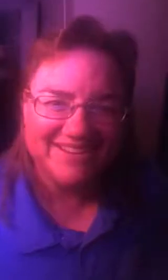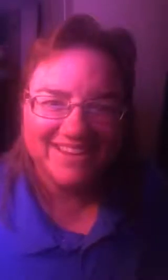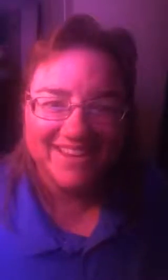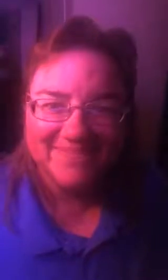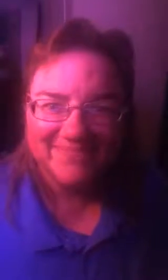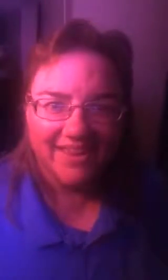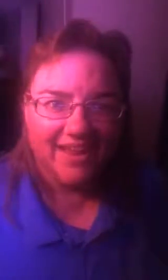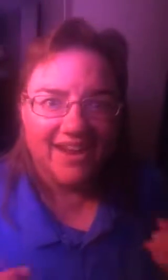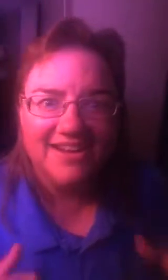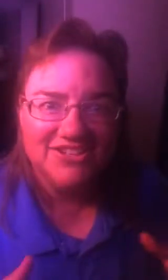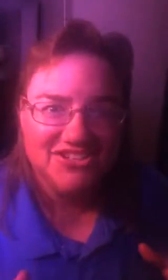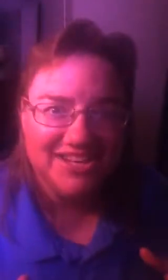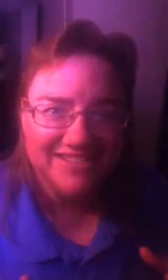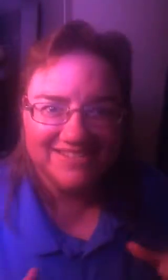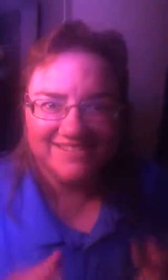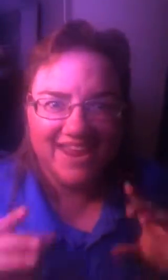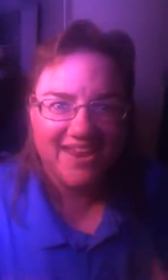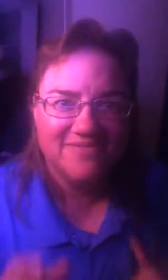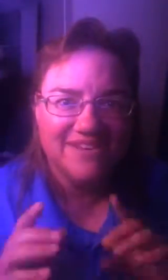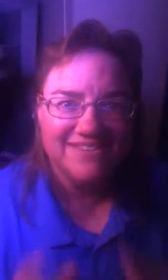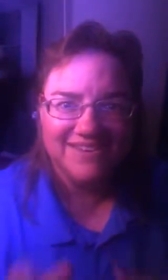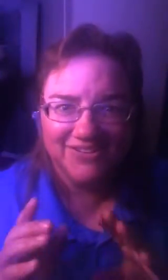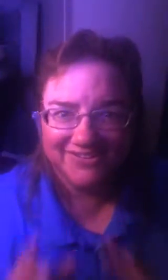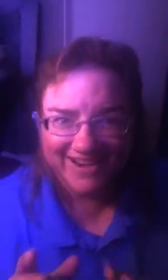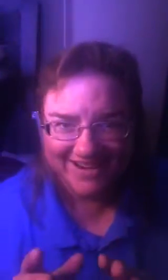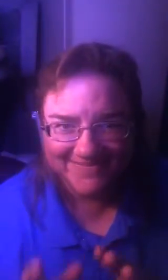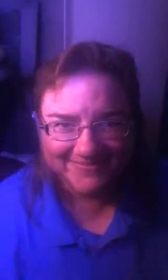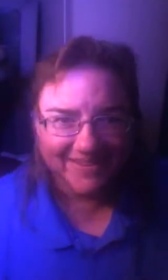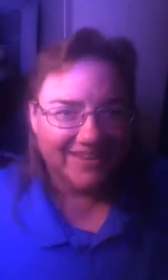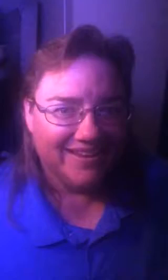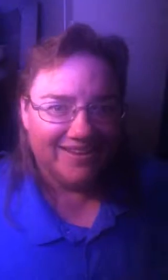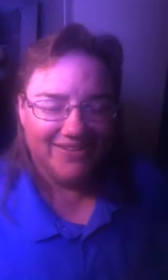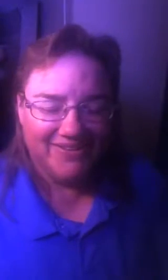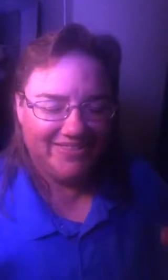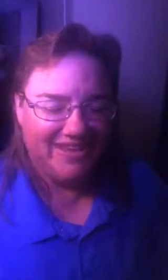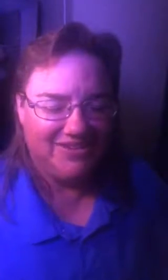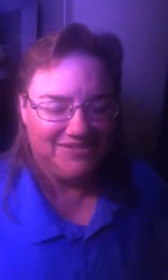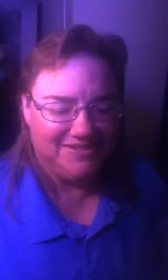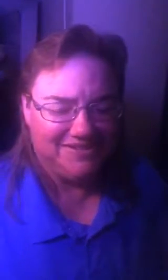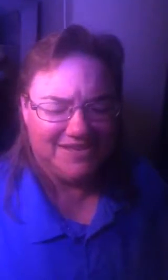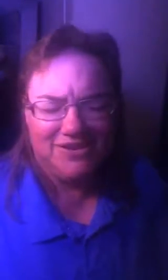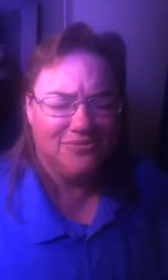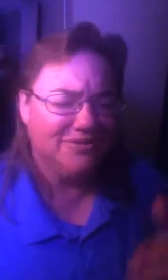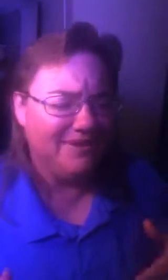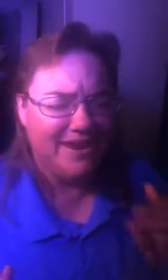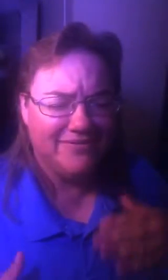praise God. I need Jesus every single day. Oh, thank you, Jesus, that you're with me every